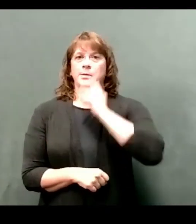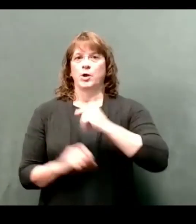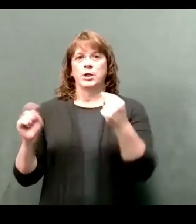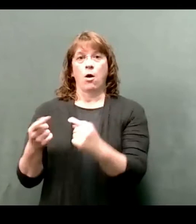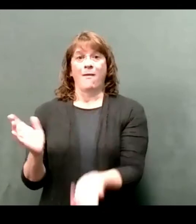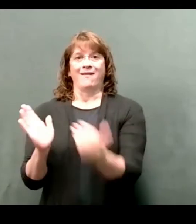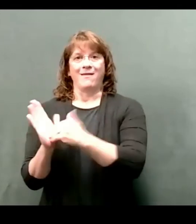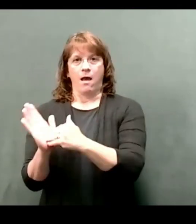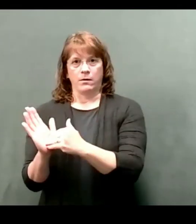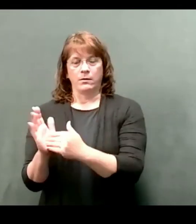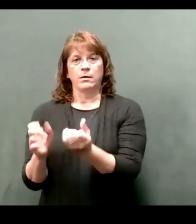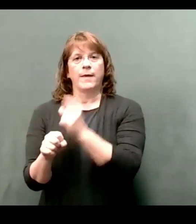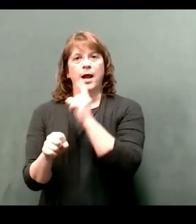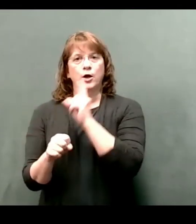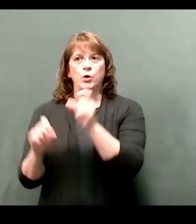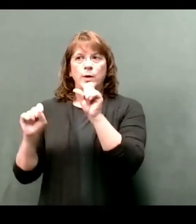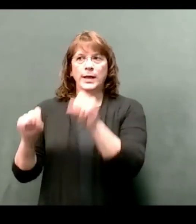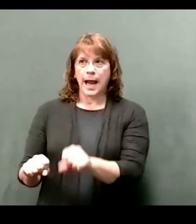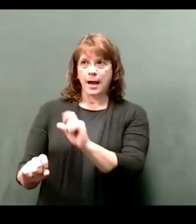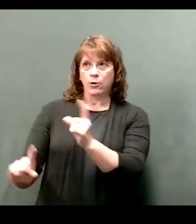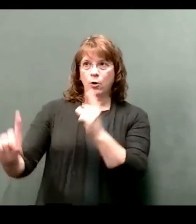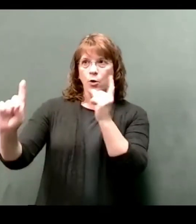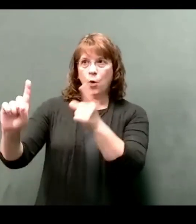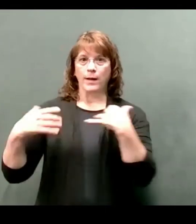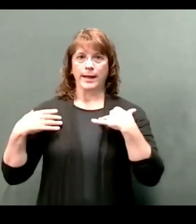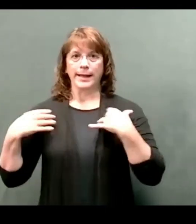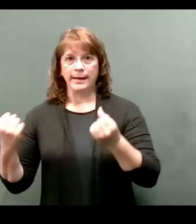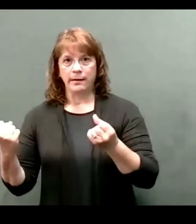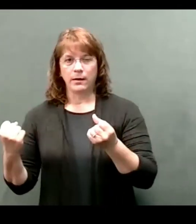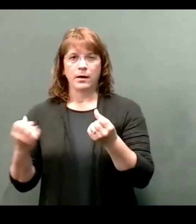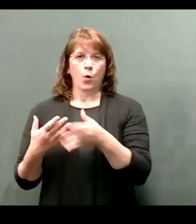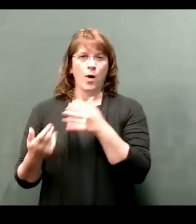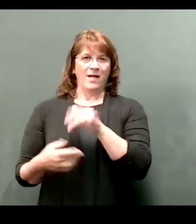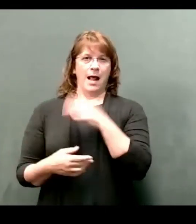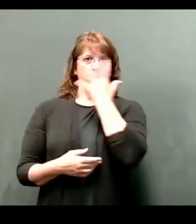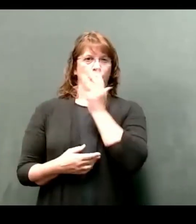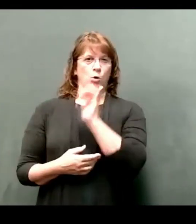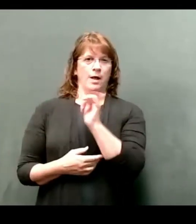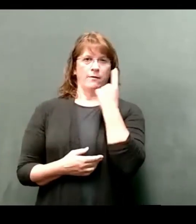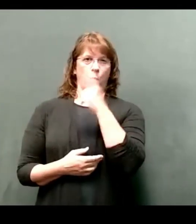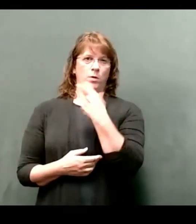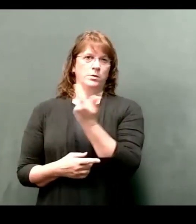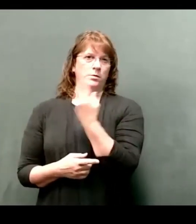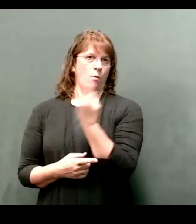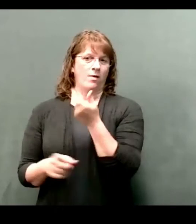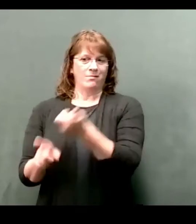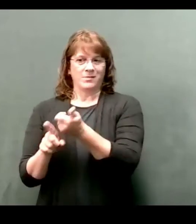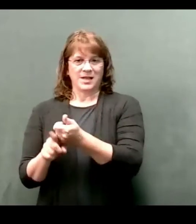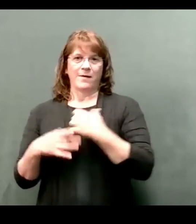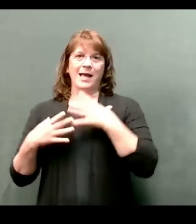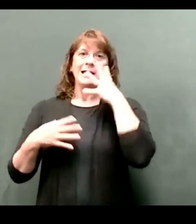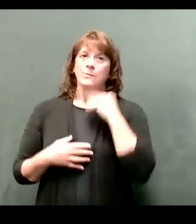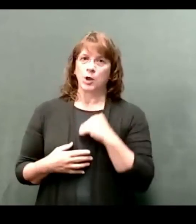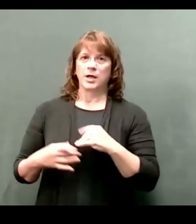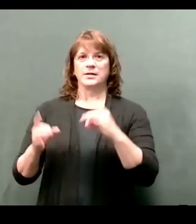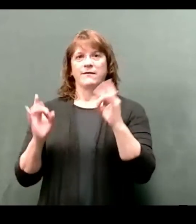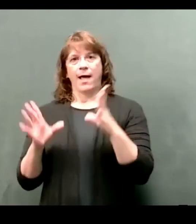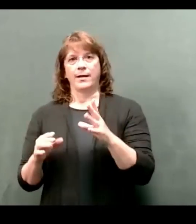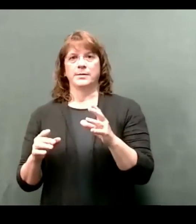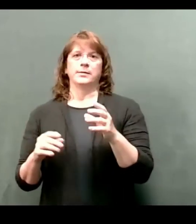harm again and making sure that we can work towards healing or whatever that looks like for somebody after they've experienced violence or